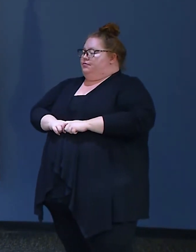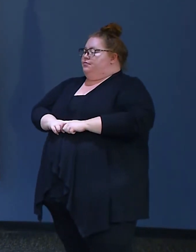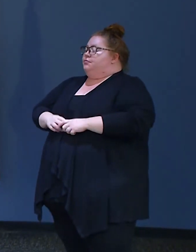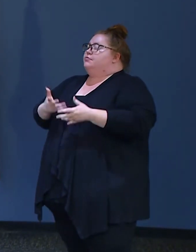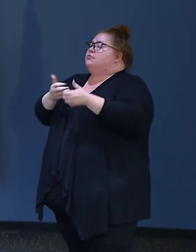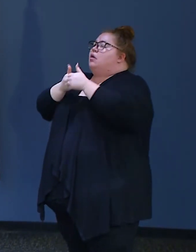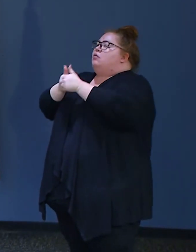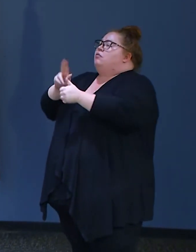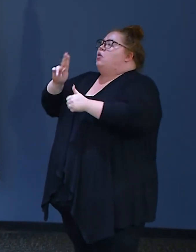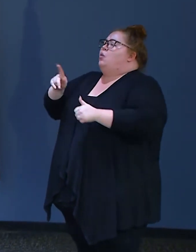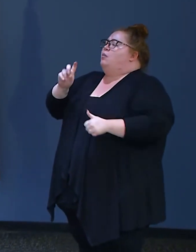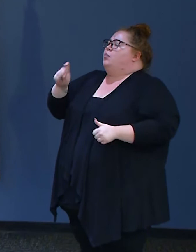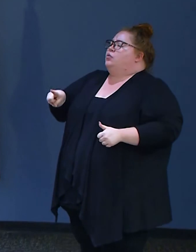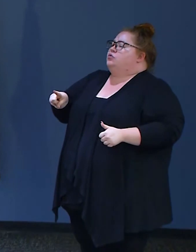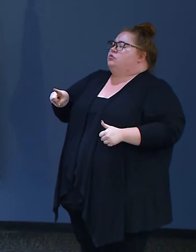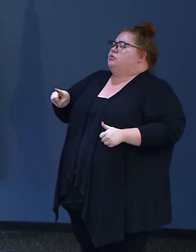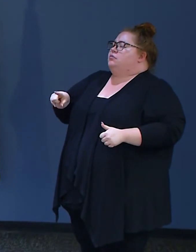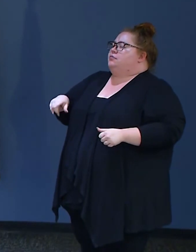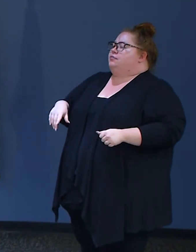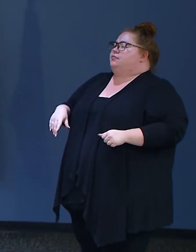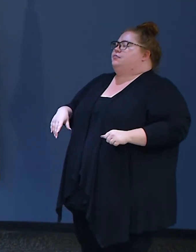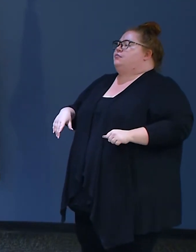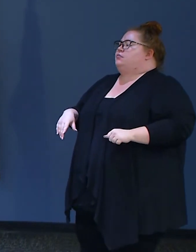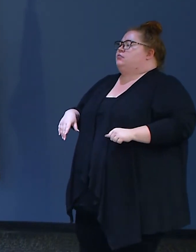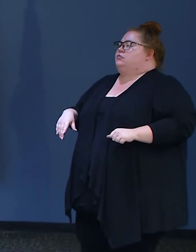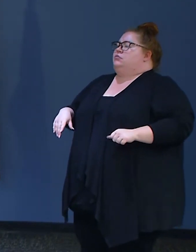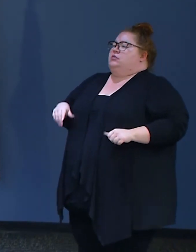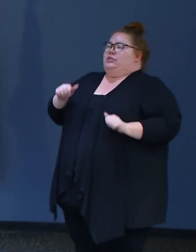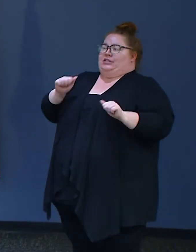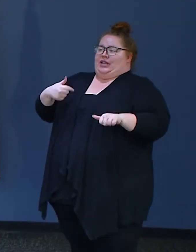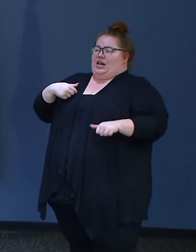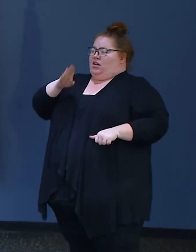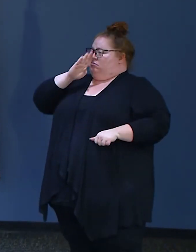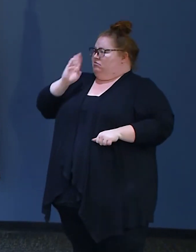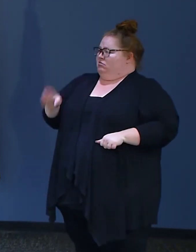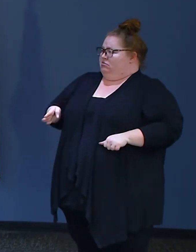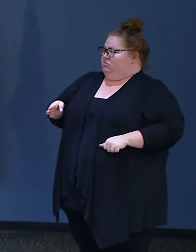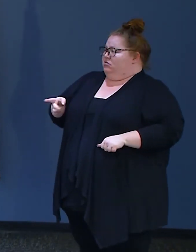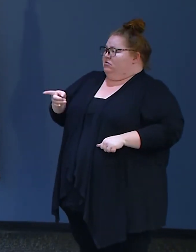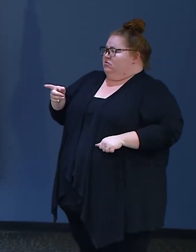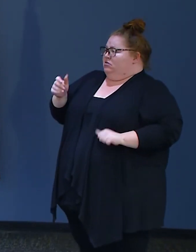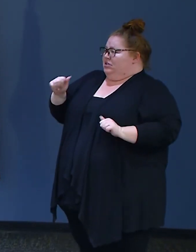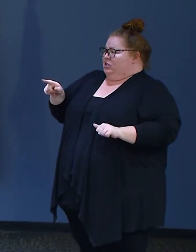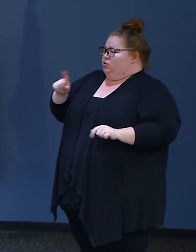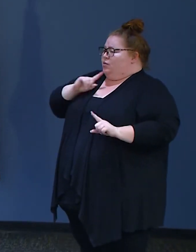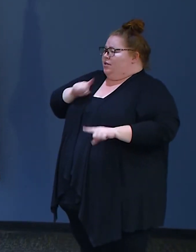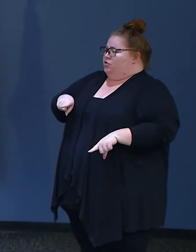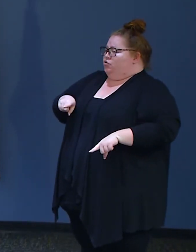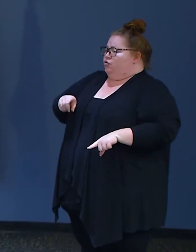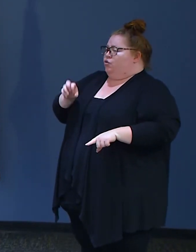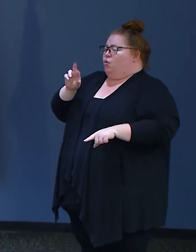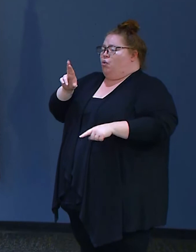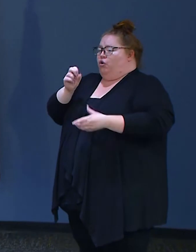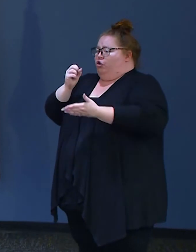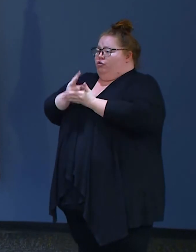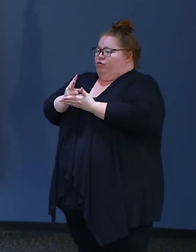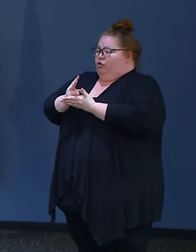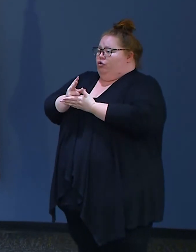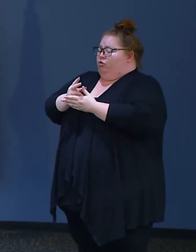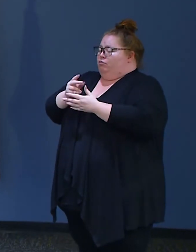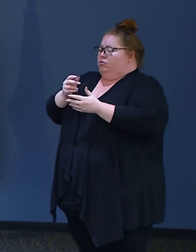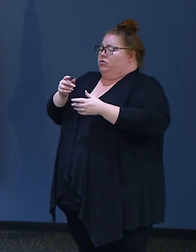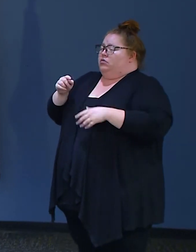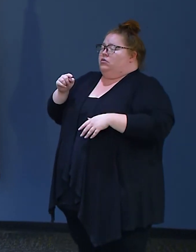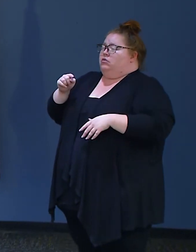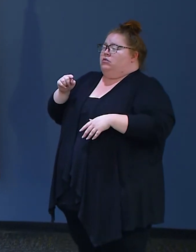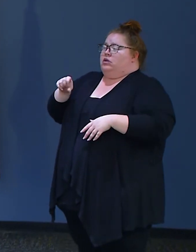follow-up. If I may just politely ask you point blank, are you even allowed to answer or confirm, are there any